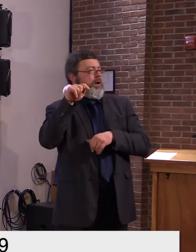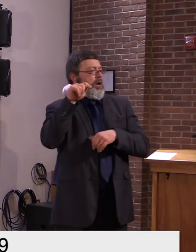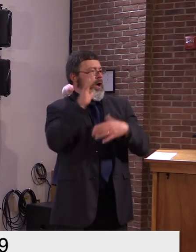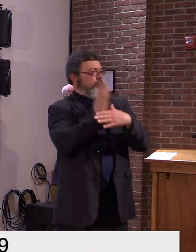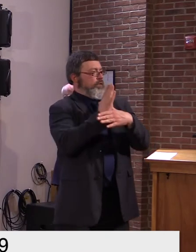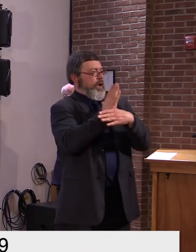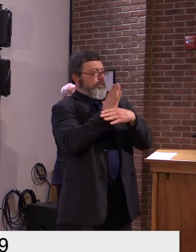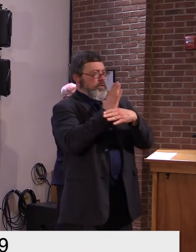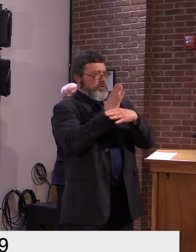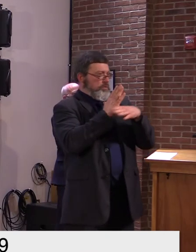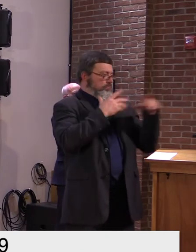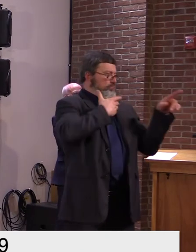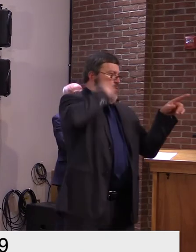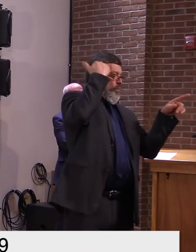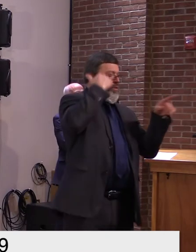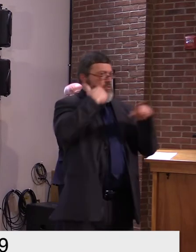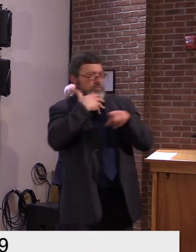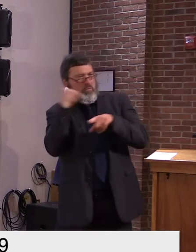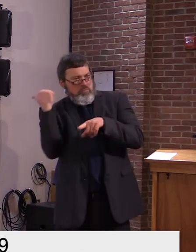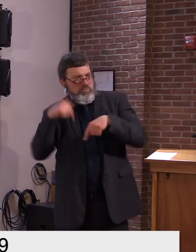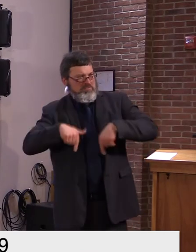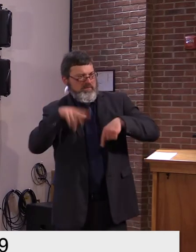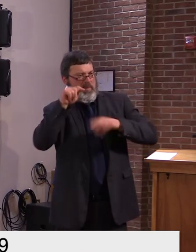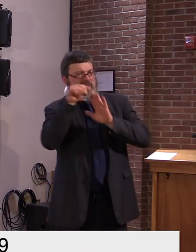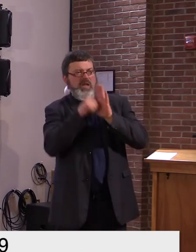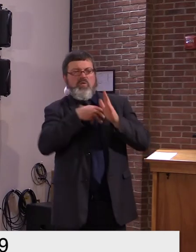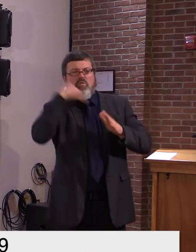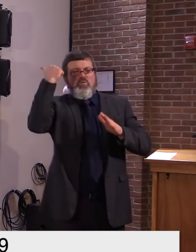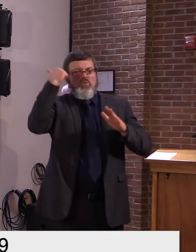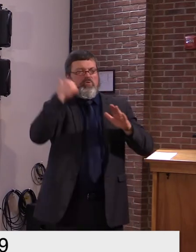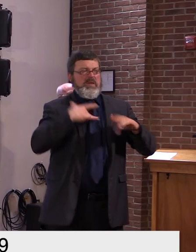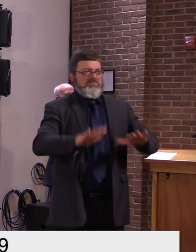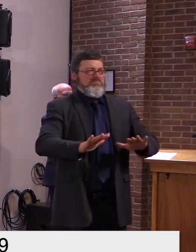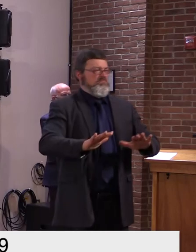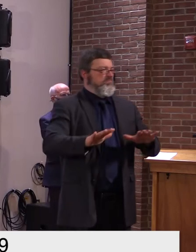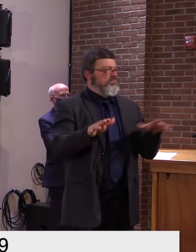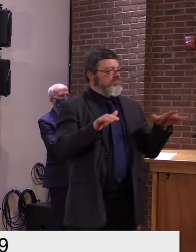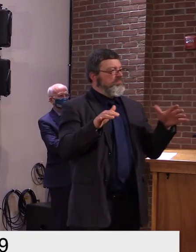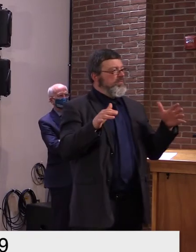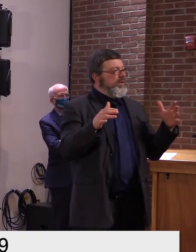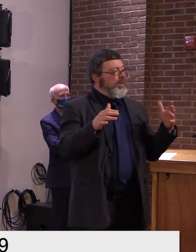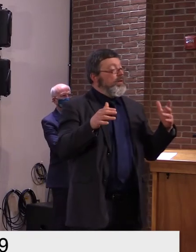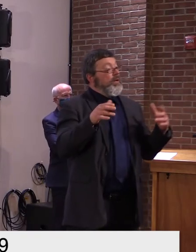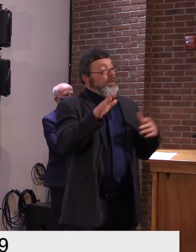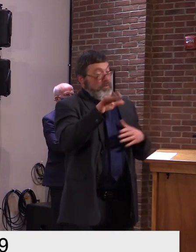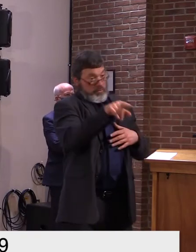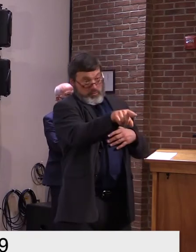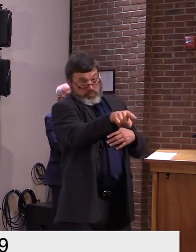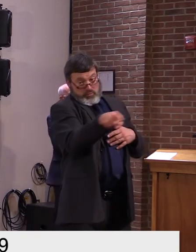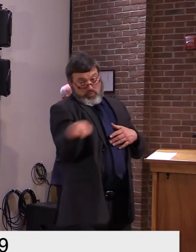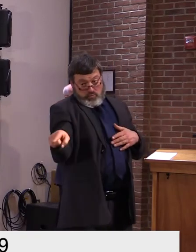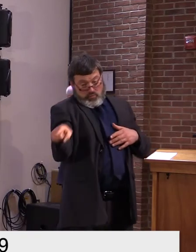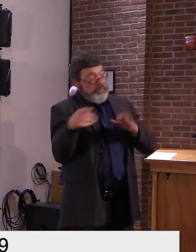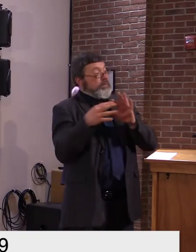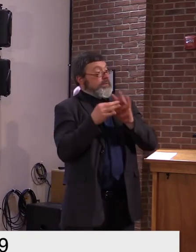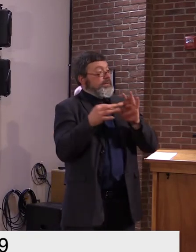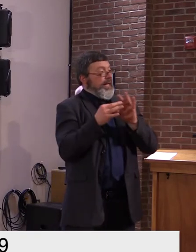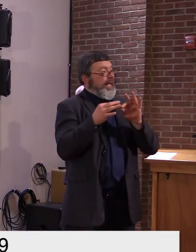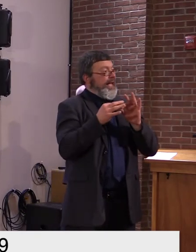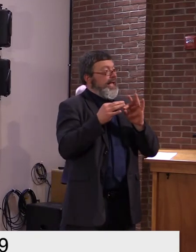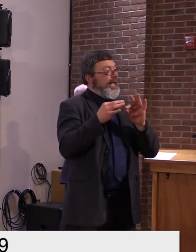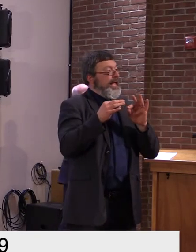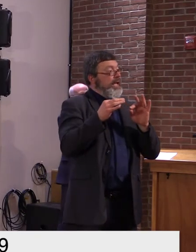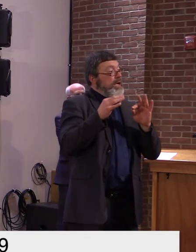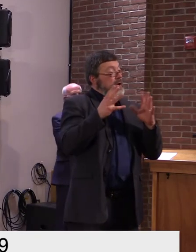I'm hopeful that what you're saying, you're making it look like a rosy picture and a rosy outcome, and I'm hoping